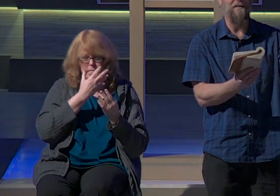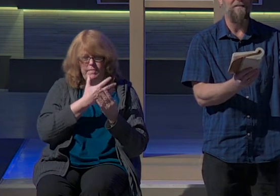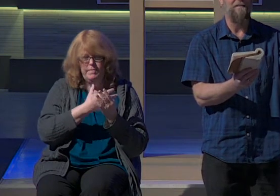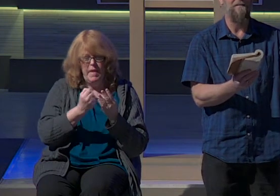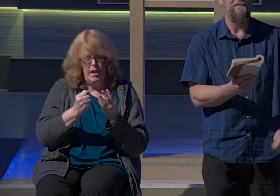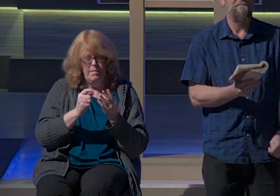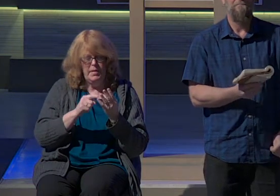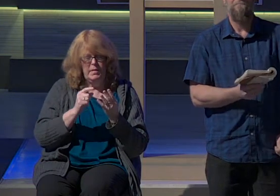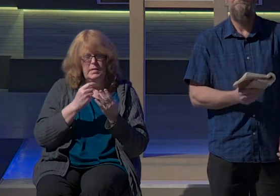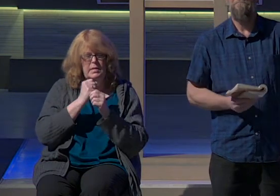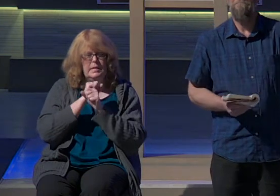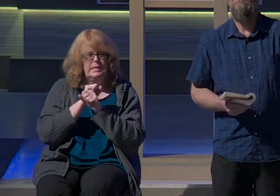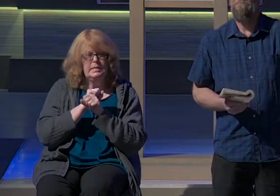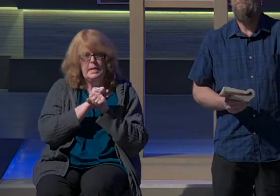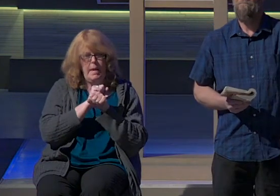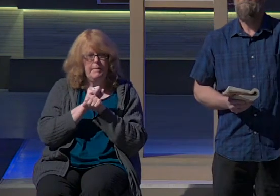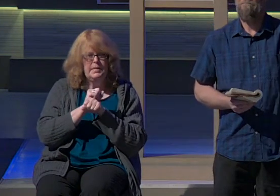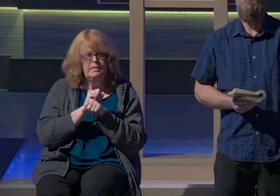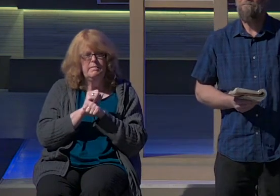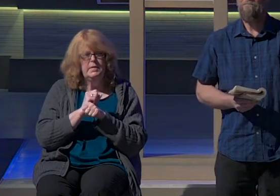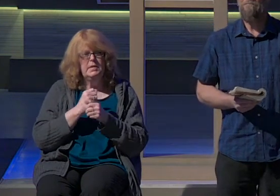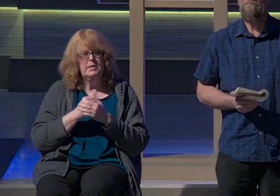captivity.